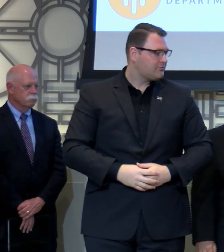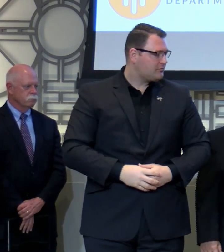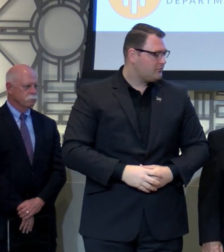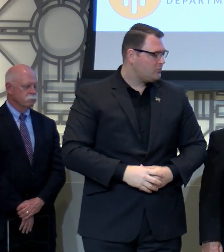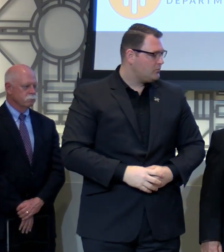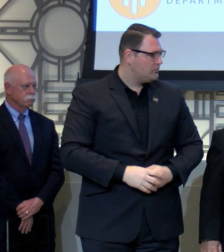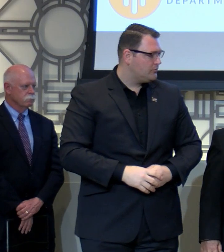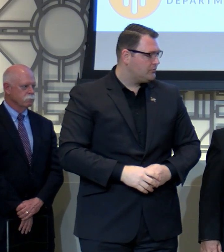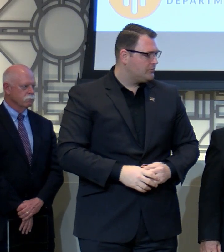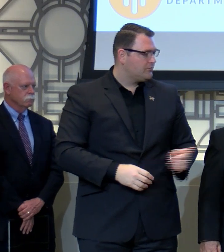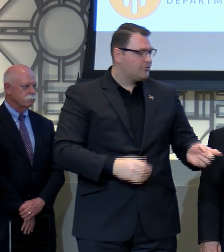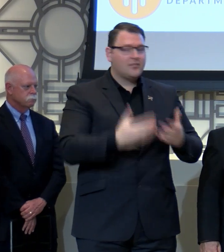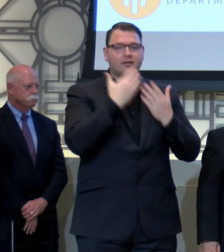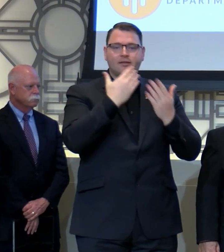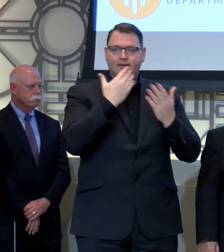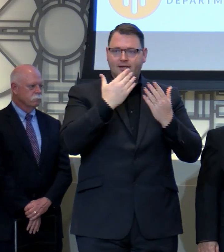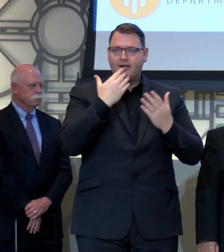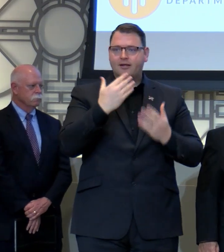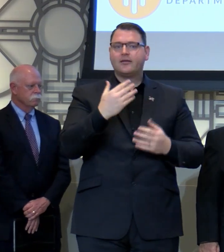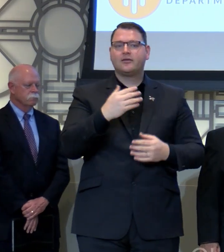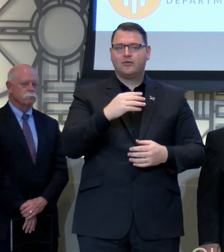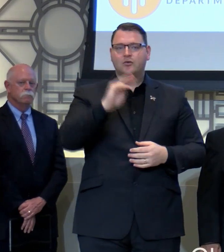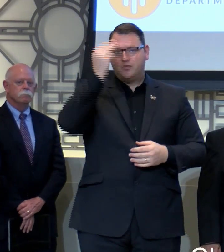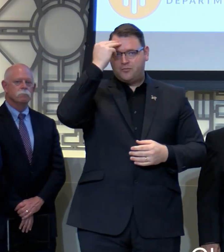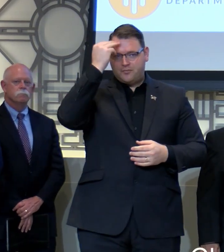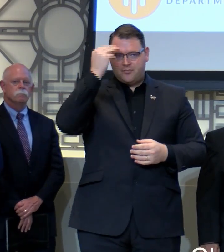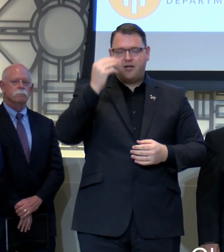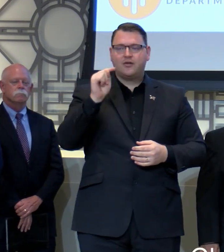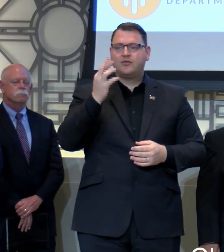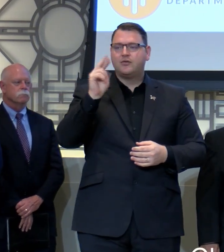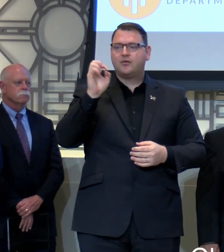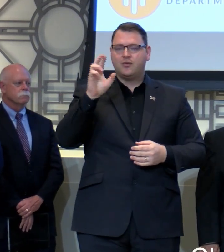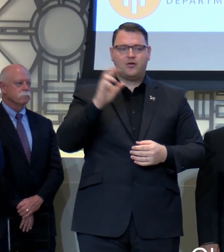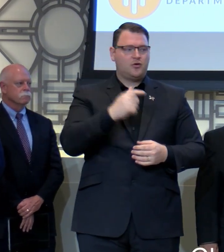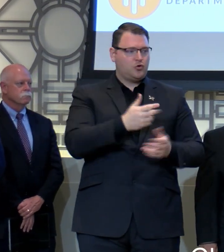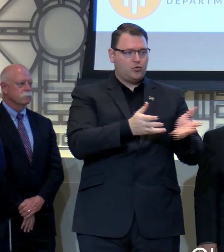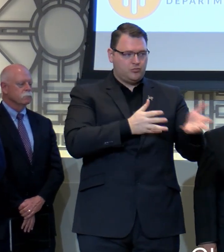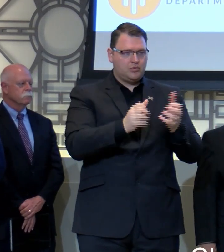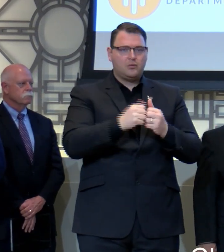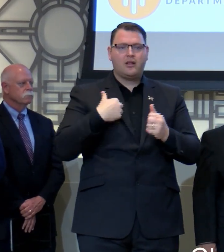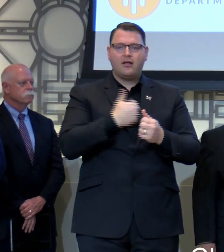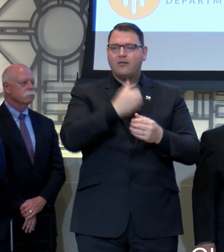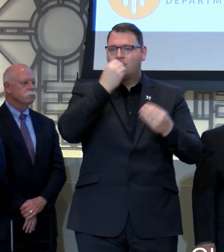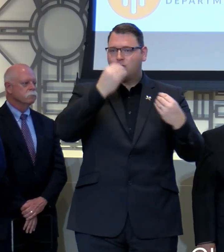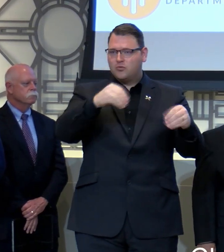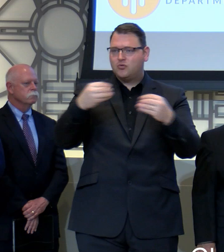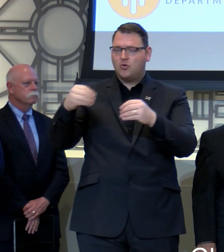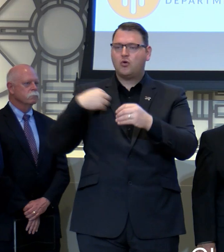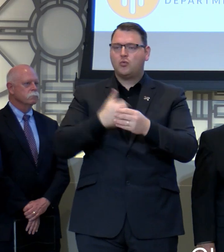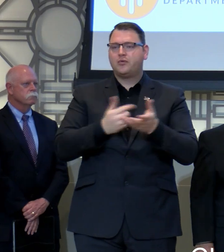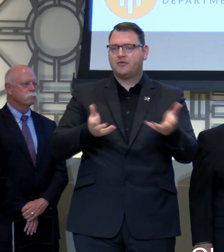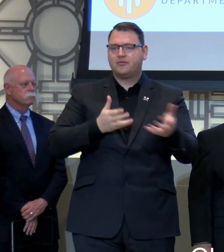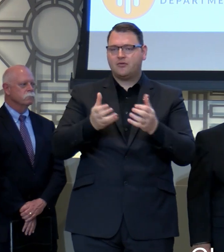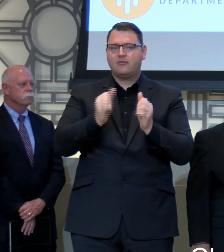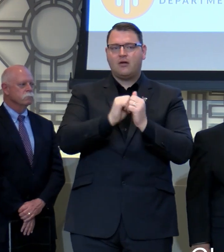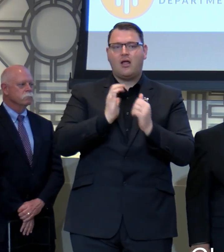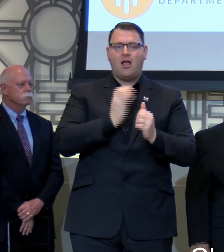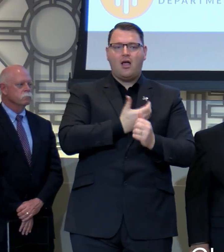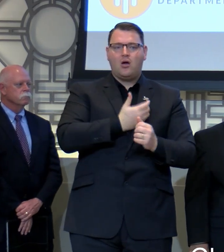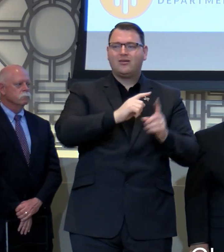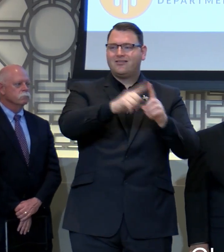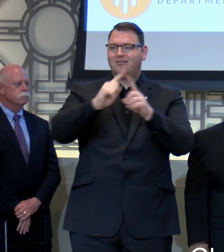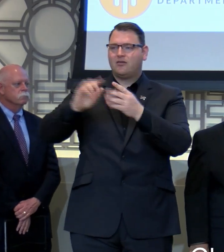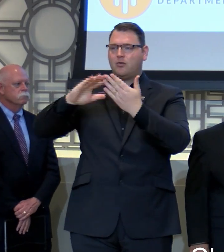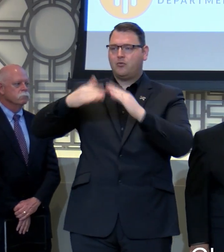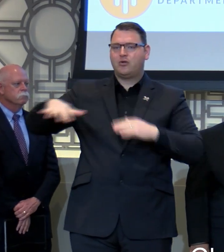Thank you, Mayor Turner, for working so closely with grocery retailers as we serve our shared communities. I want to reassure customers